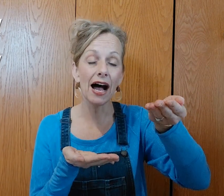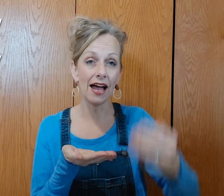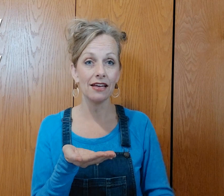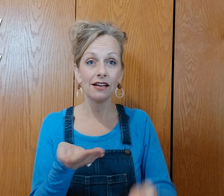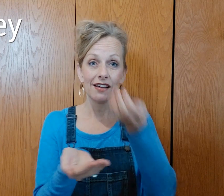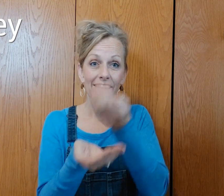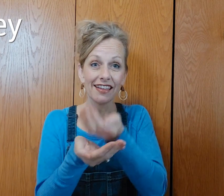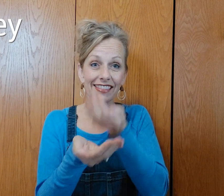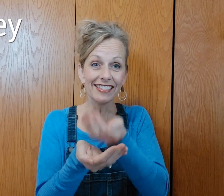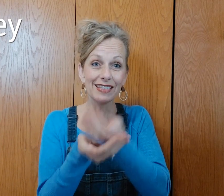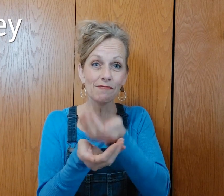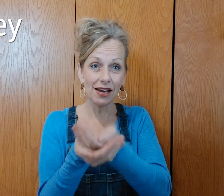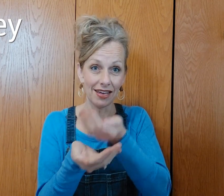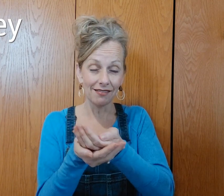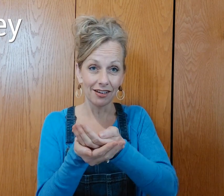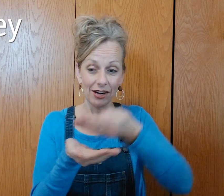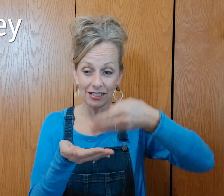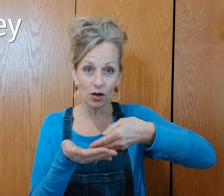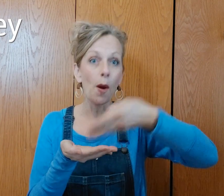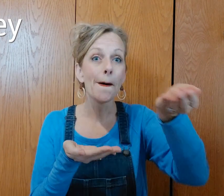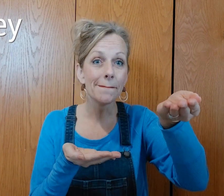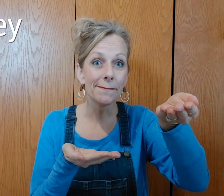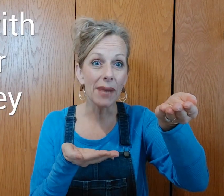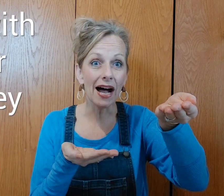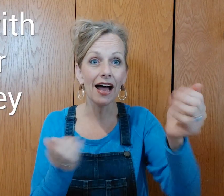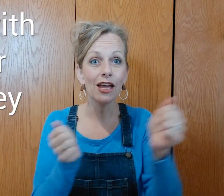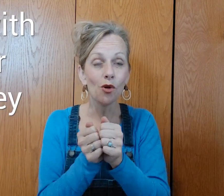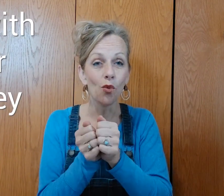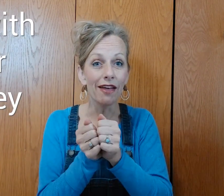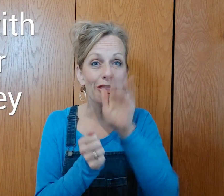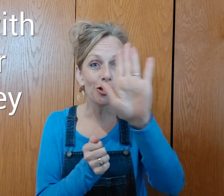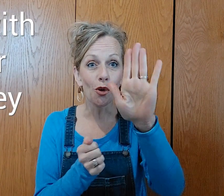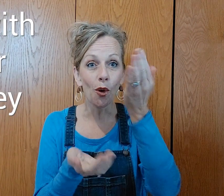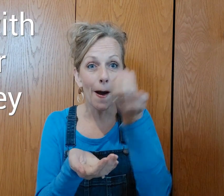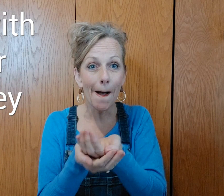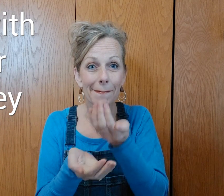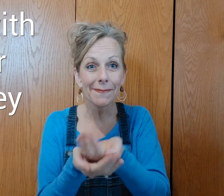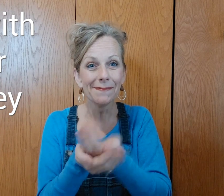buy. This is money, right? So buy with your